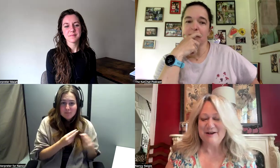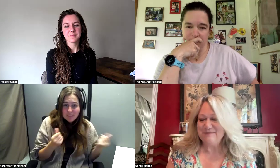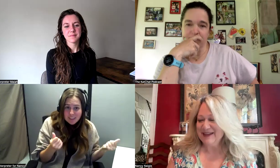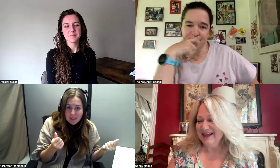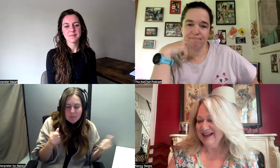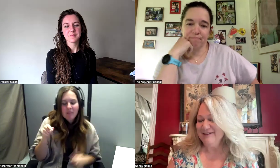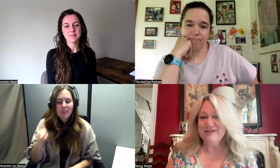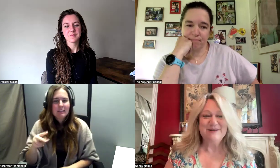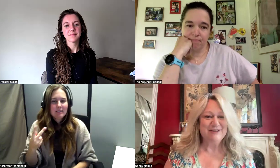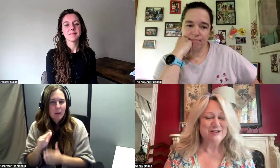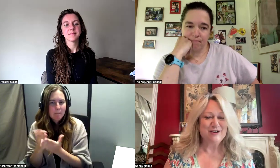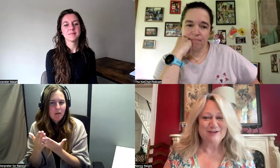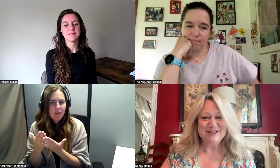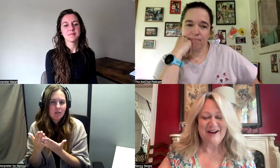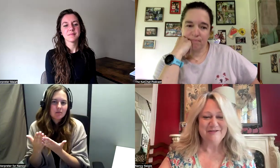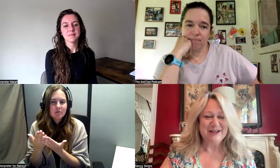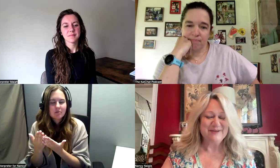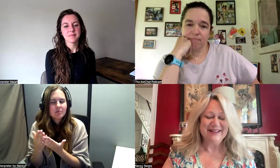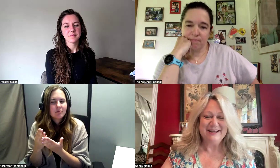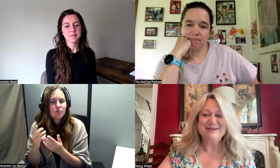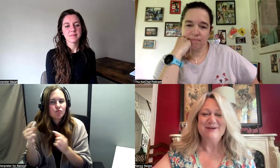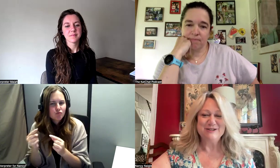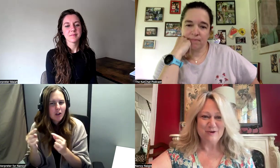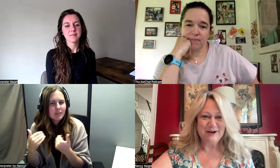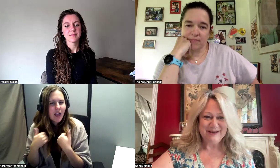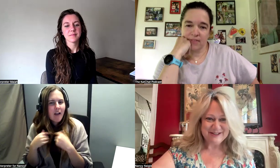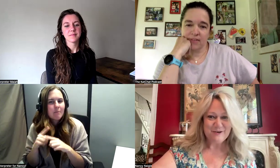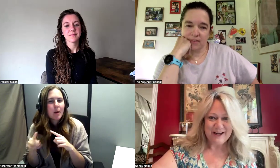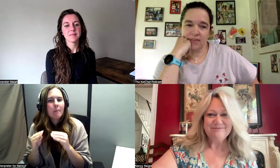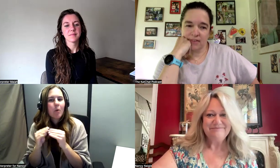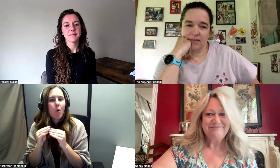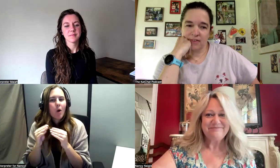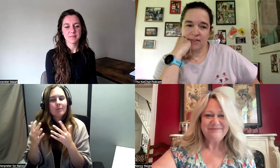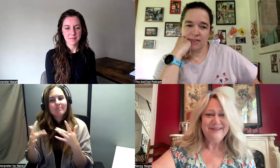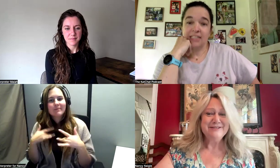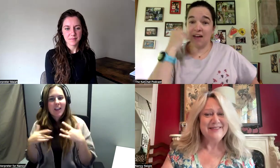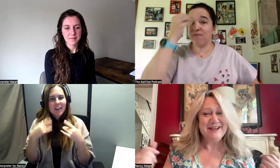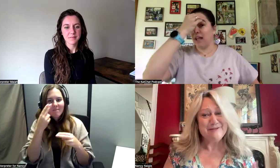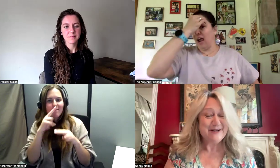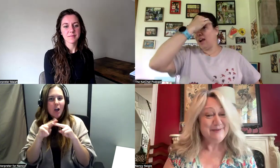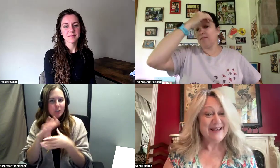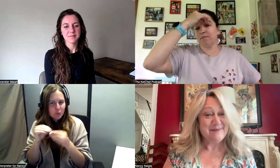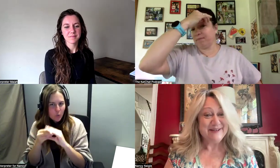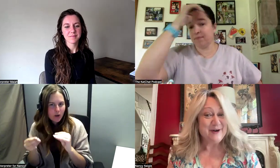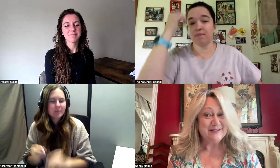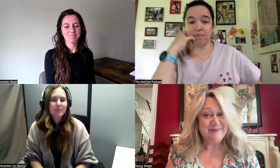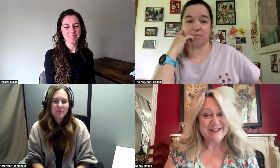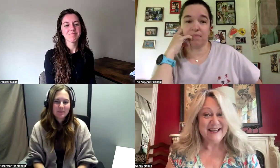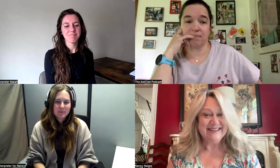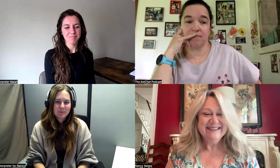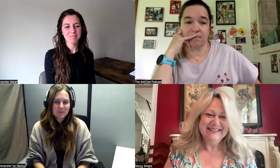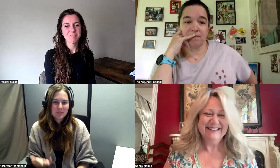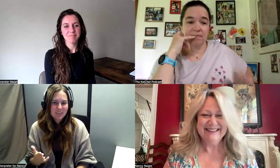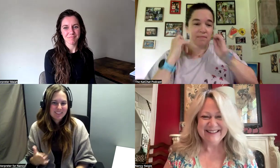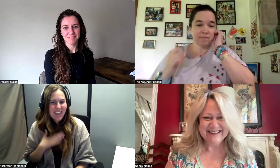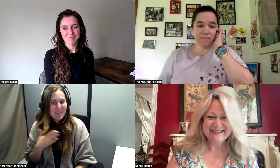is there's some definitely struggles and conflict, but it's a much more upbeat story. So I think everybody will Definitely. be happy to walk the beach